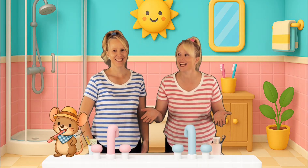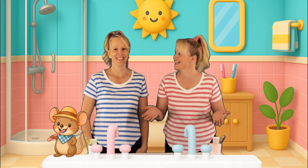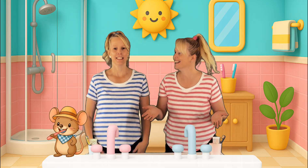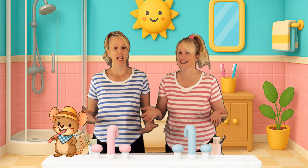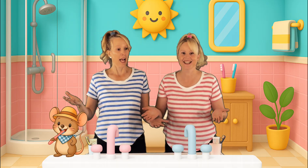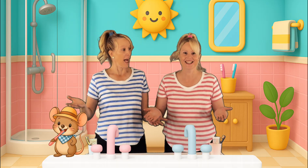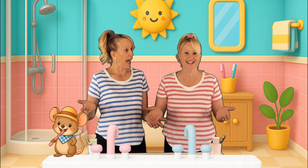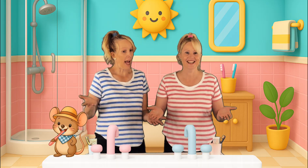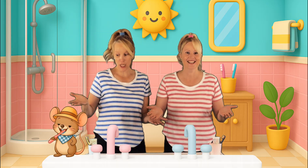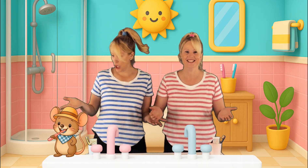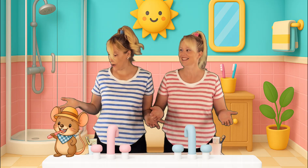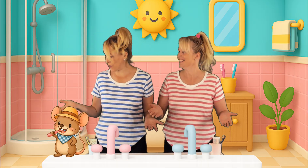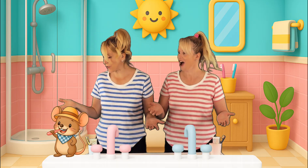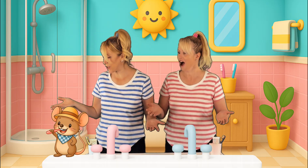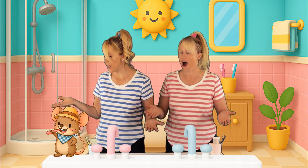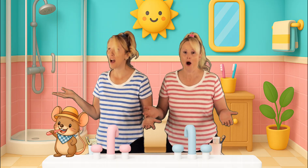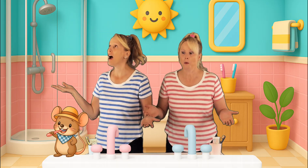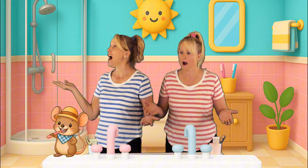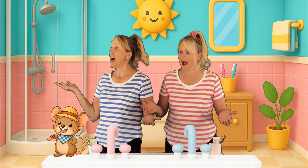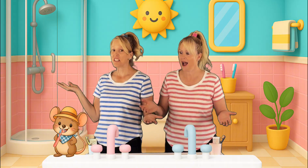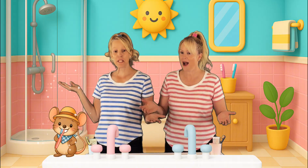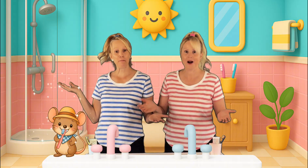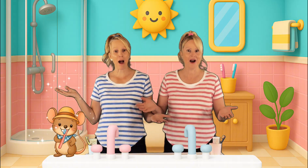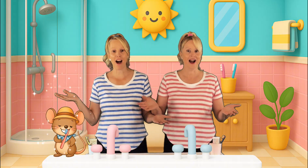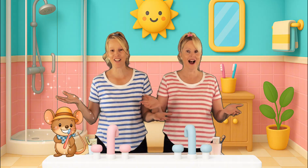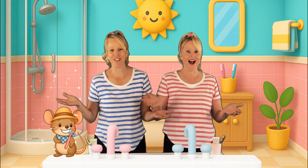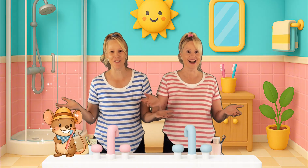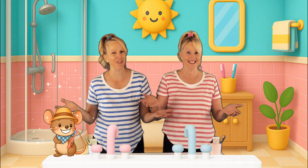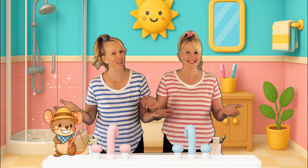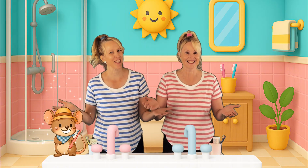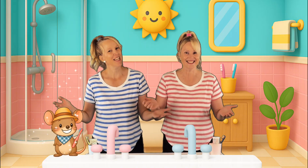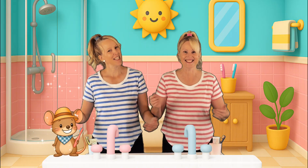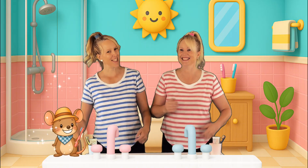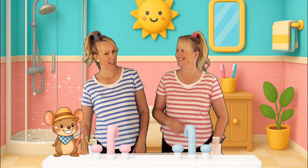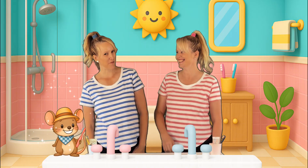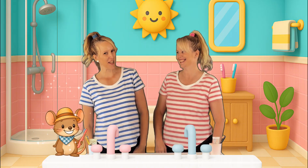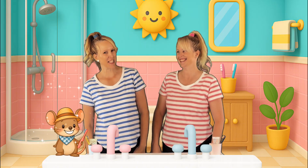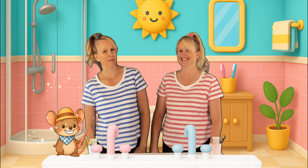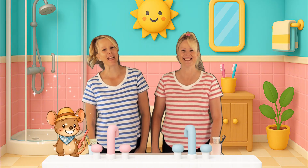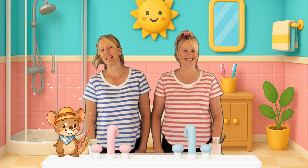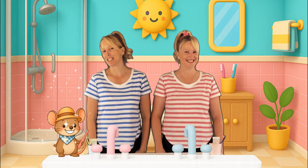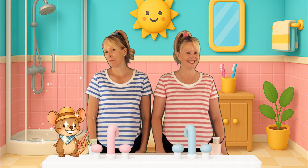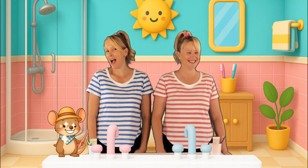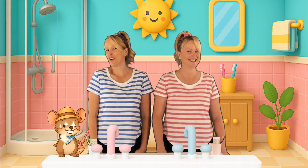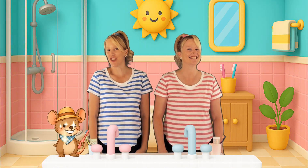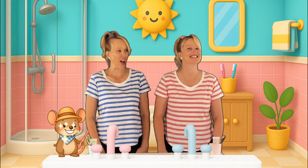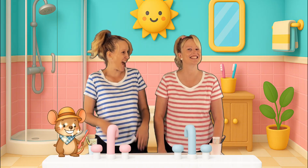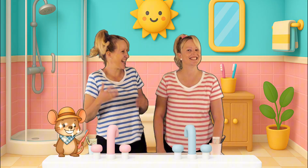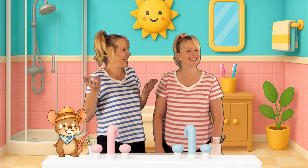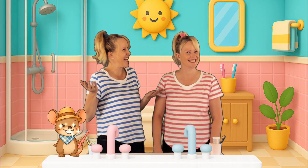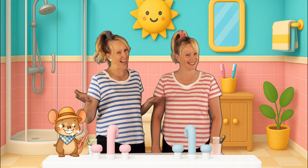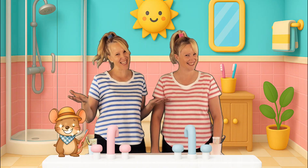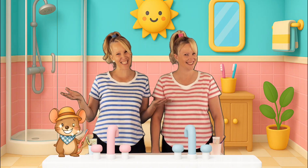shine. And look, sparkles. Something's making smiles shine in here